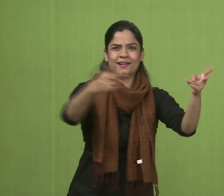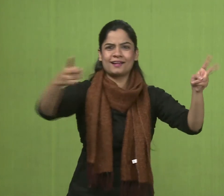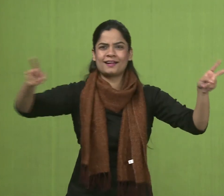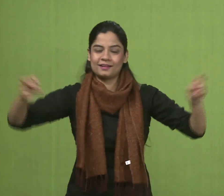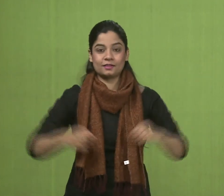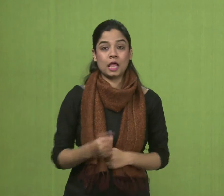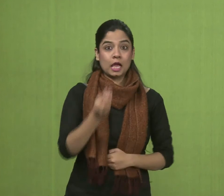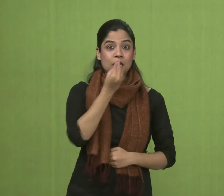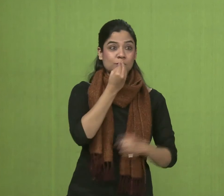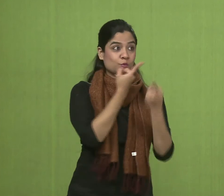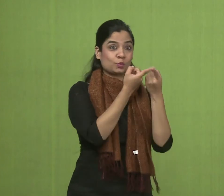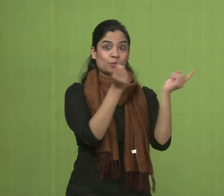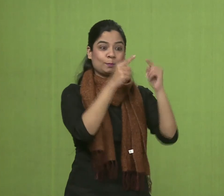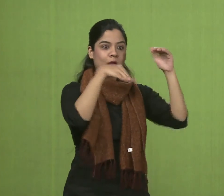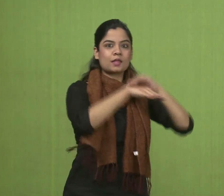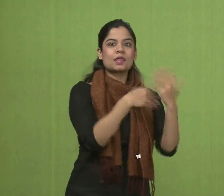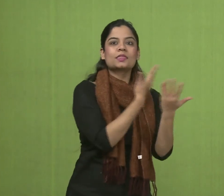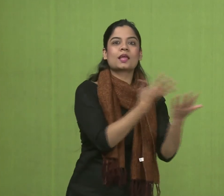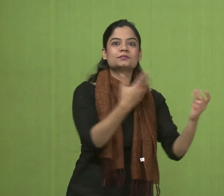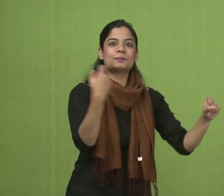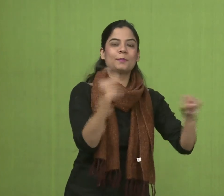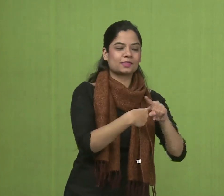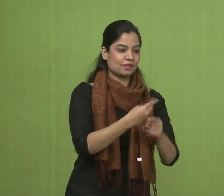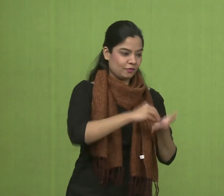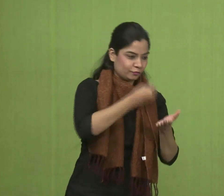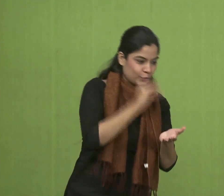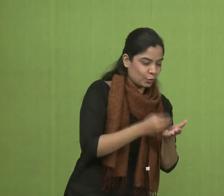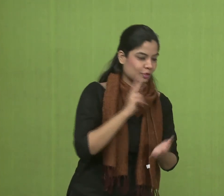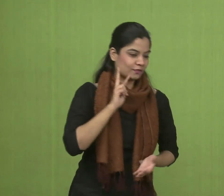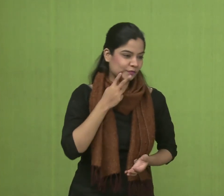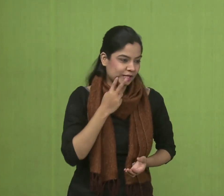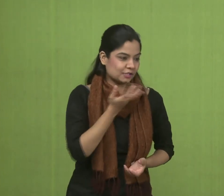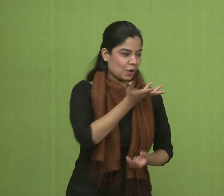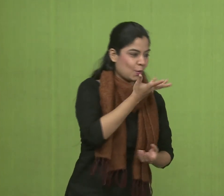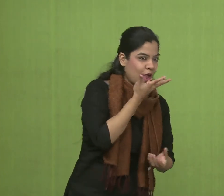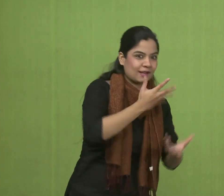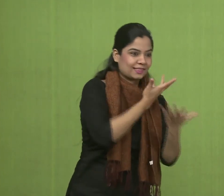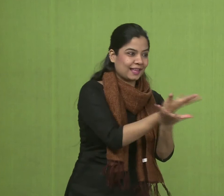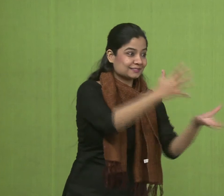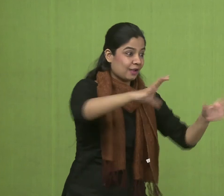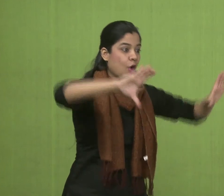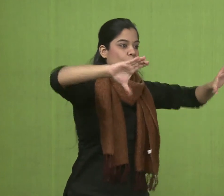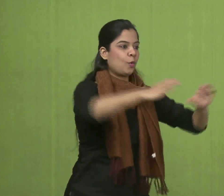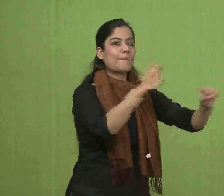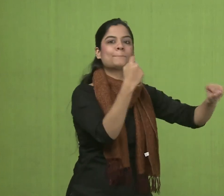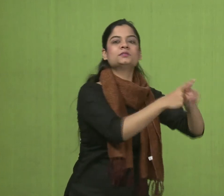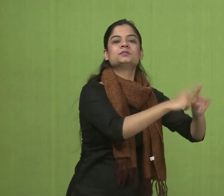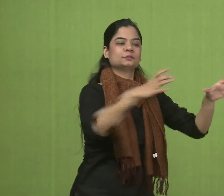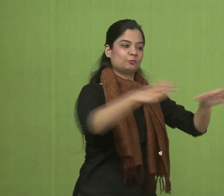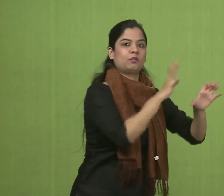space for activities. For example, kitchen is particularly allotted to cook food, to keep the things that are related to